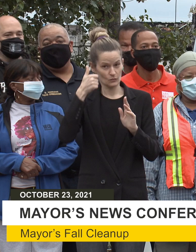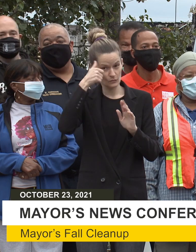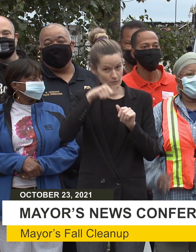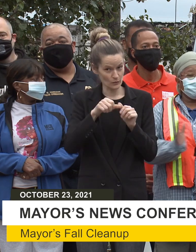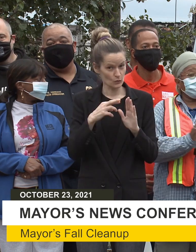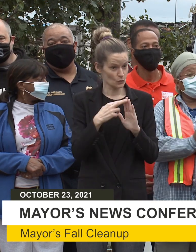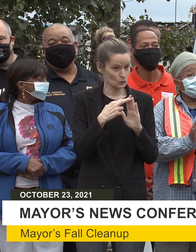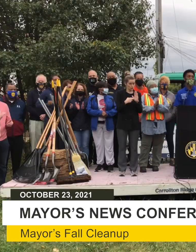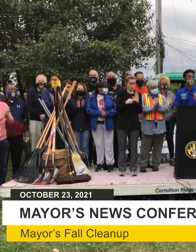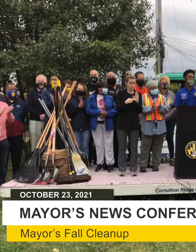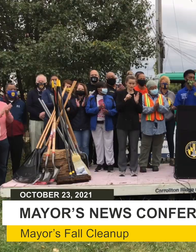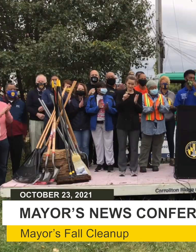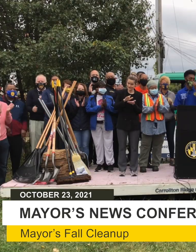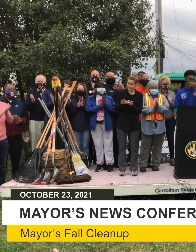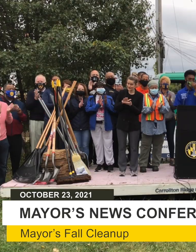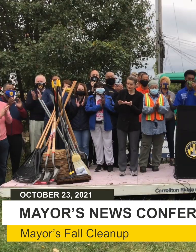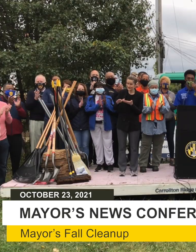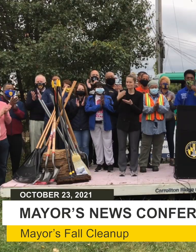joining us for the cleanup.